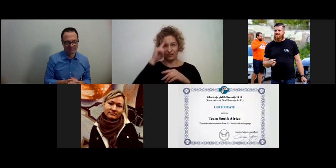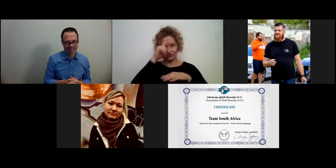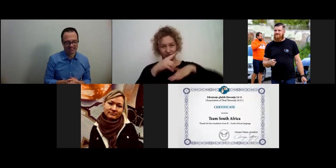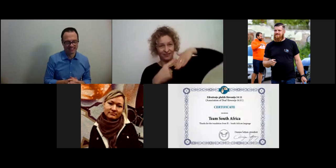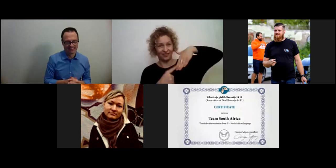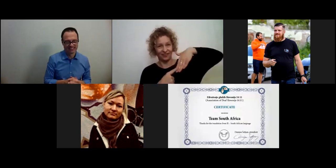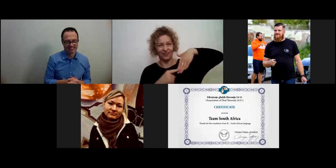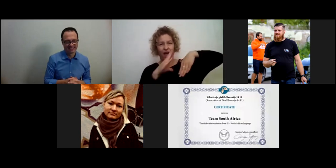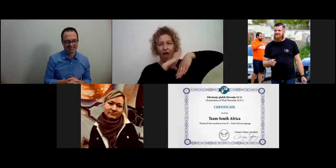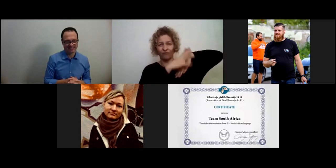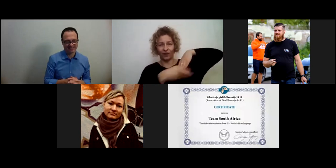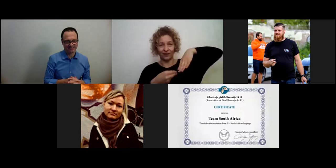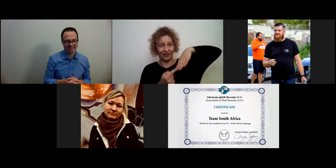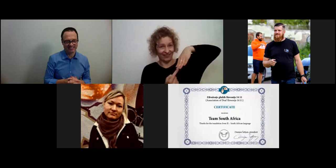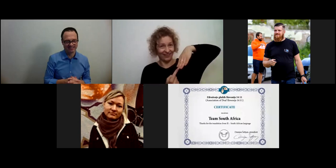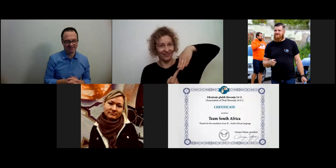Oh, South Africa, oh, now I see.